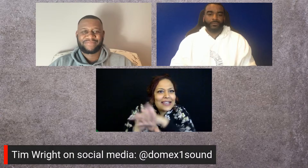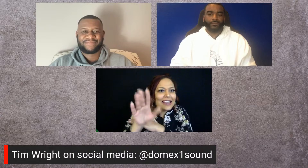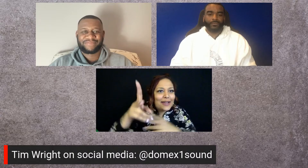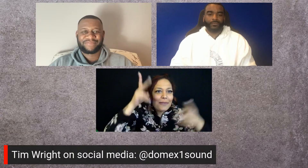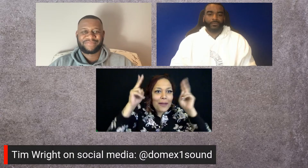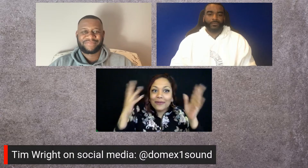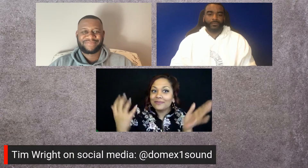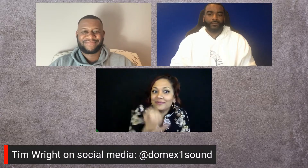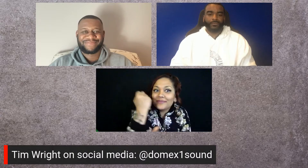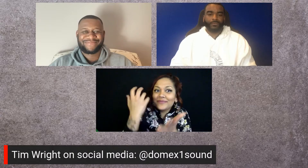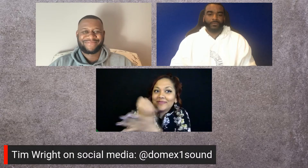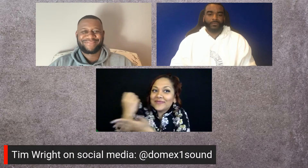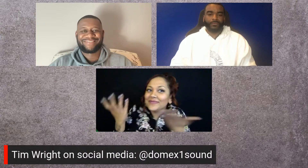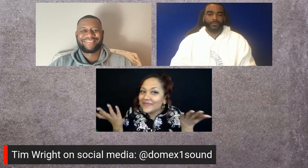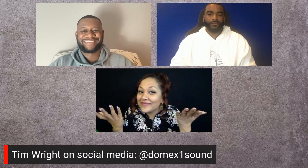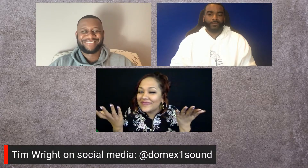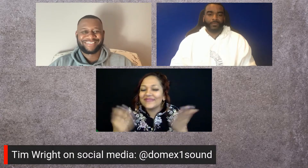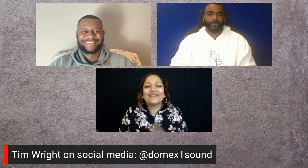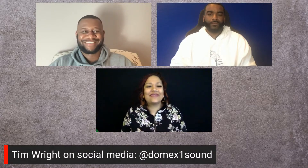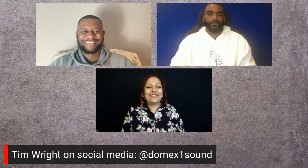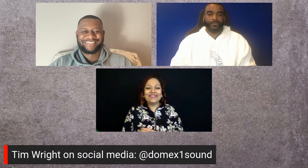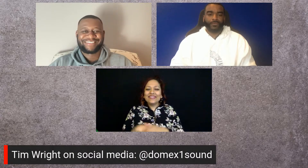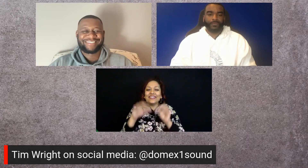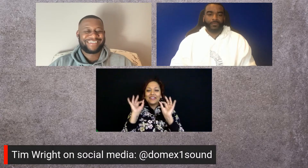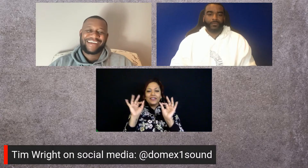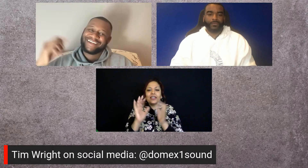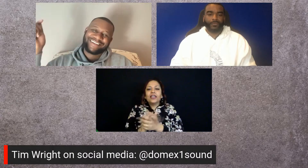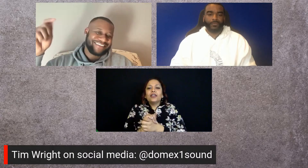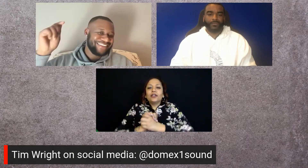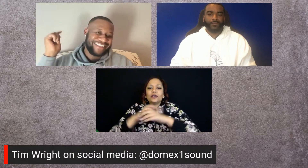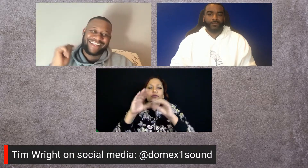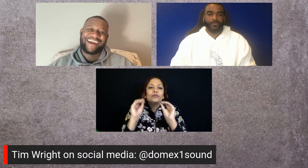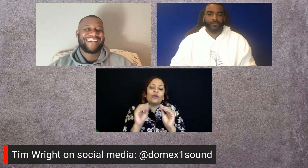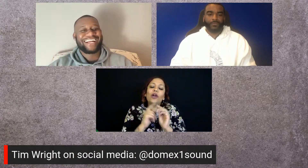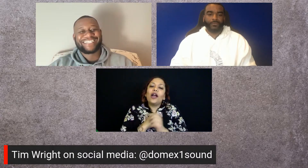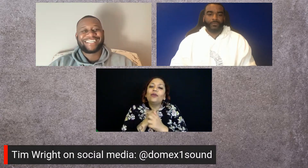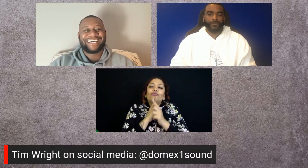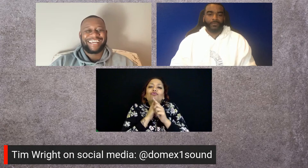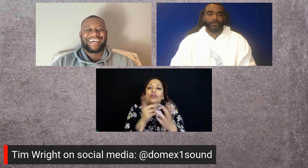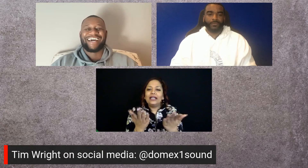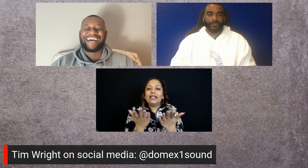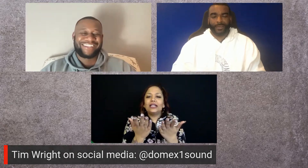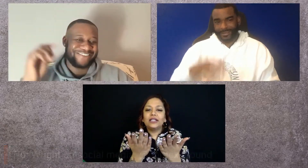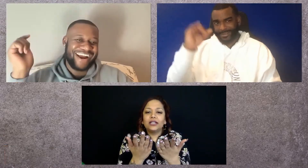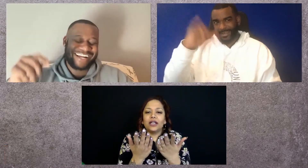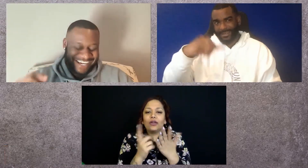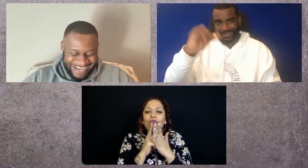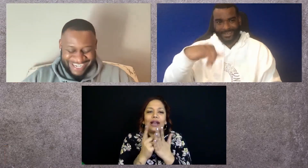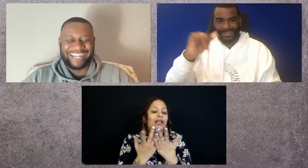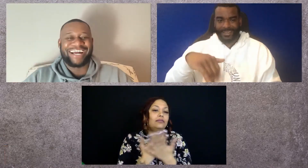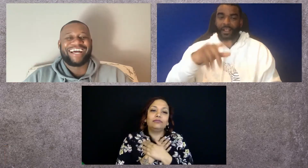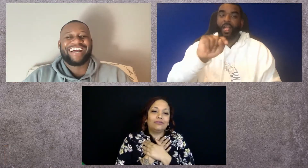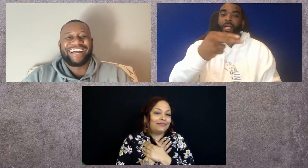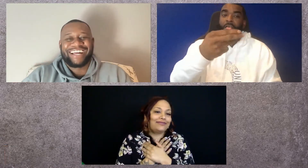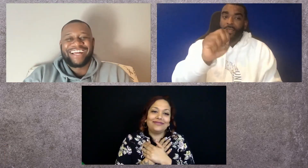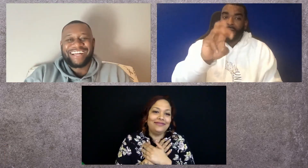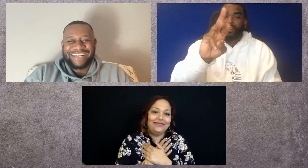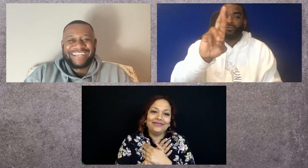And by the way, anybody who lives in New Jersey looking for a barbershop, just saying, you might want to swing by. The Right cut.